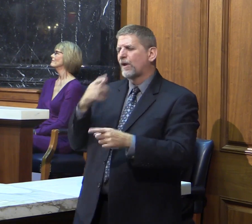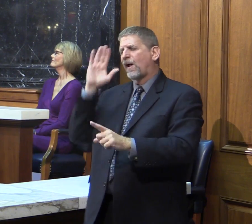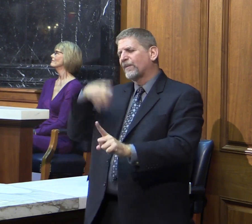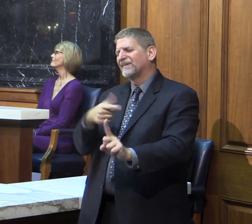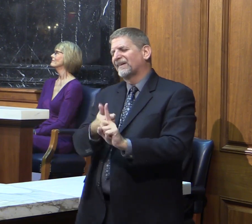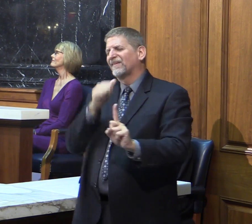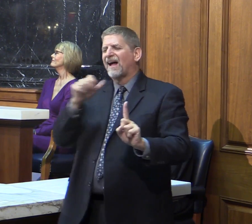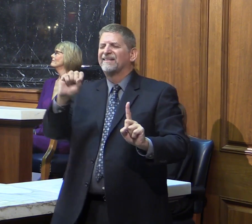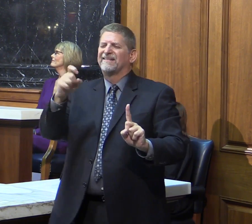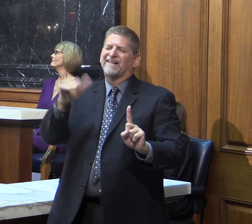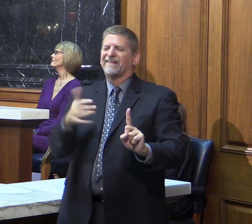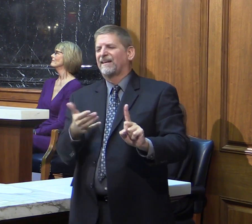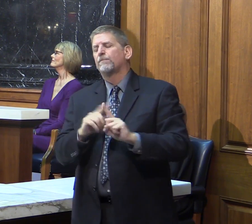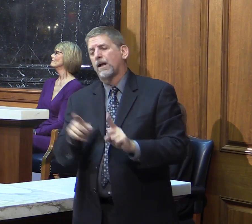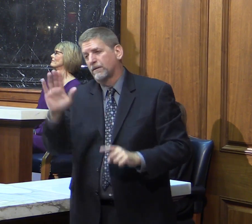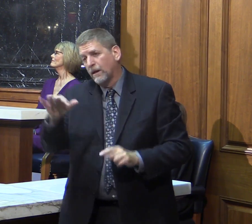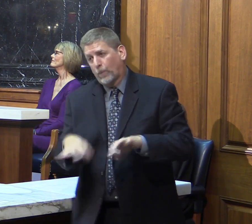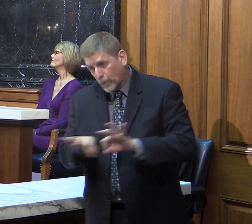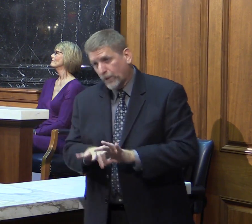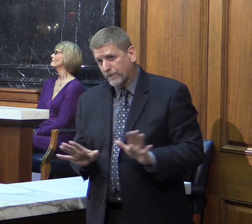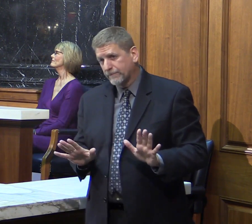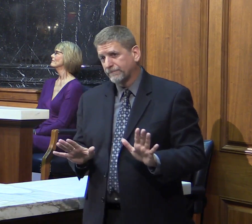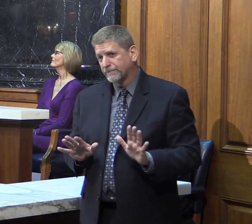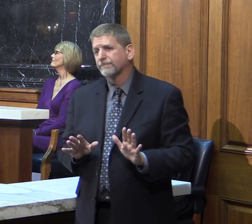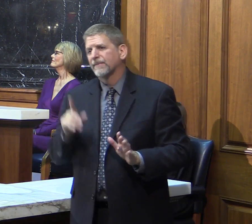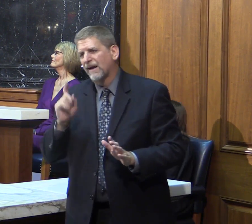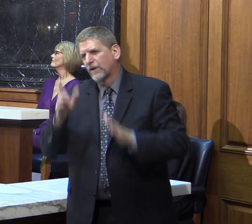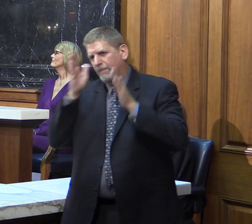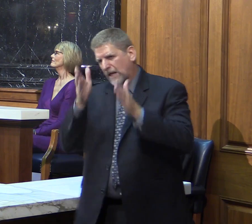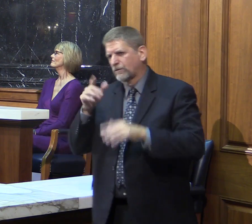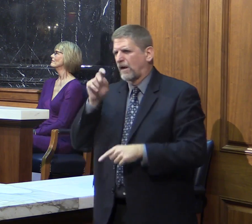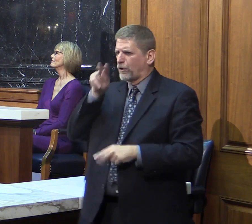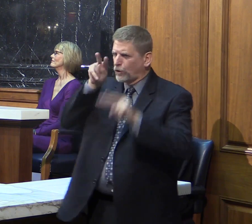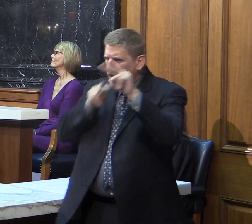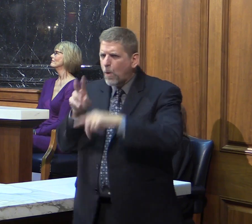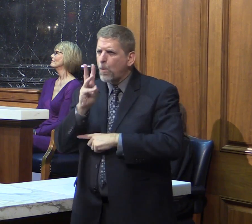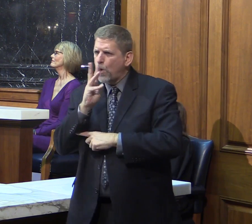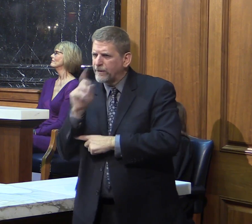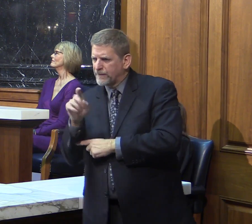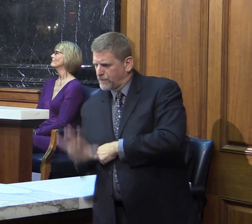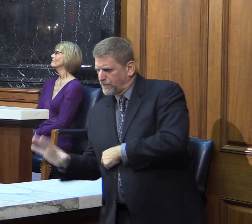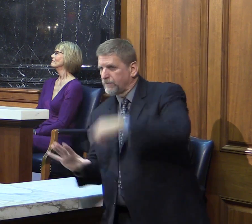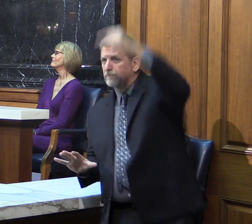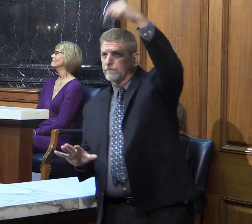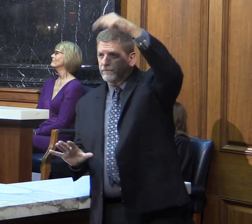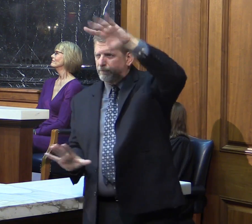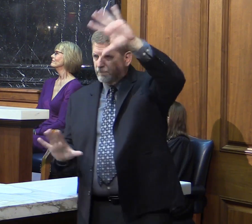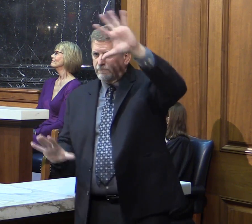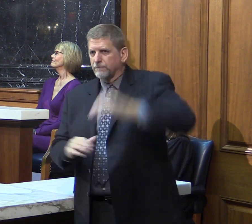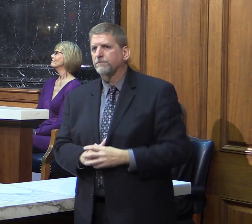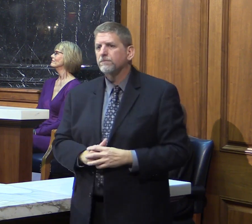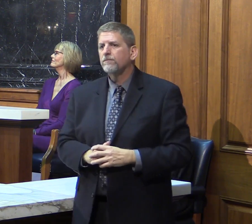will pay special attention to our water needs and ensure we have a plan that's efficient, sustainable,